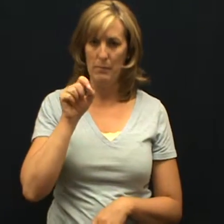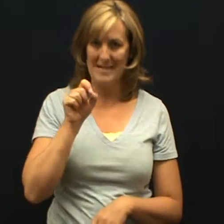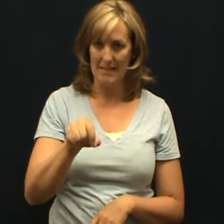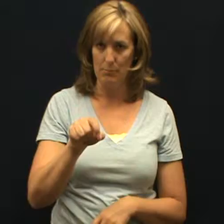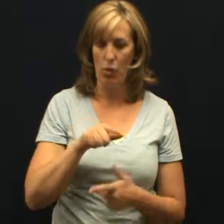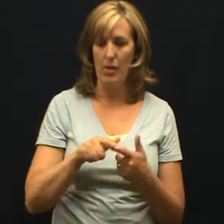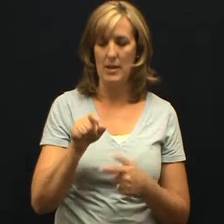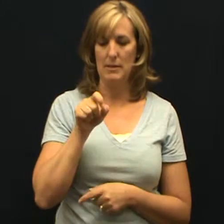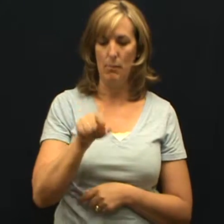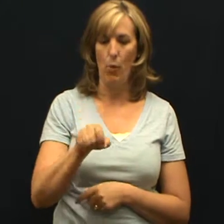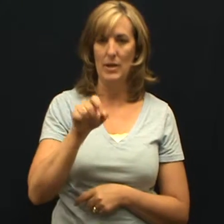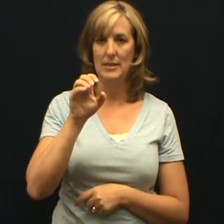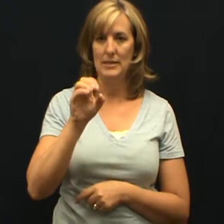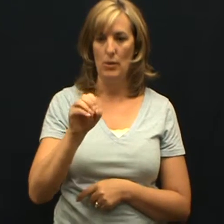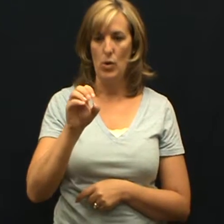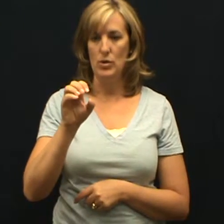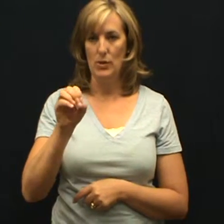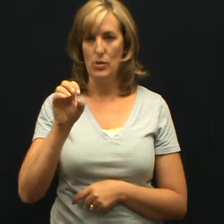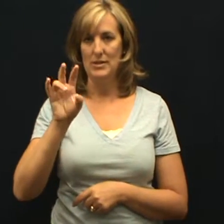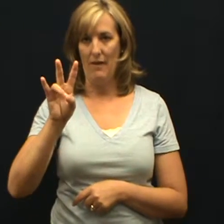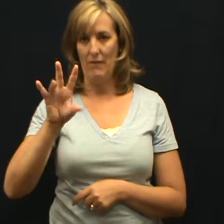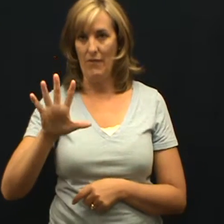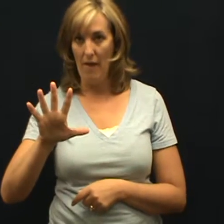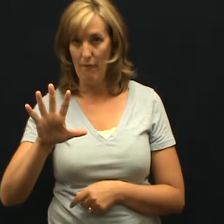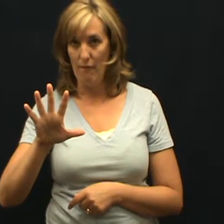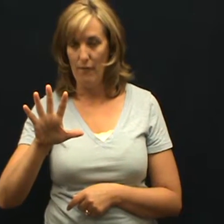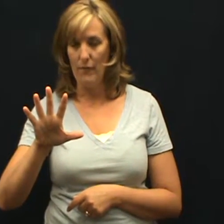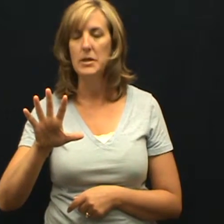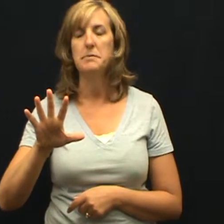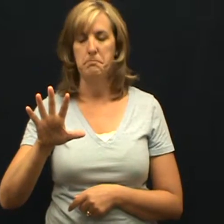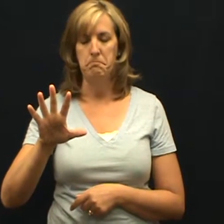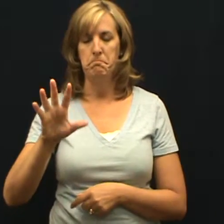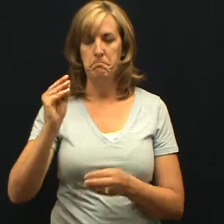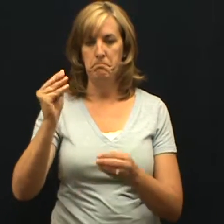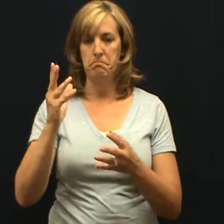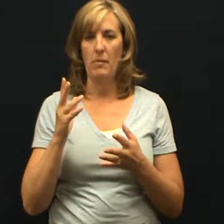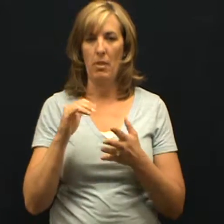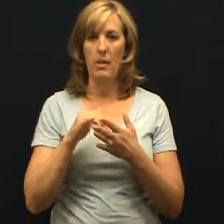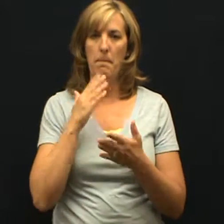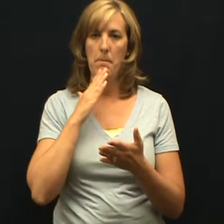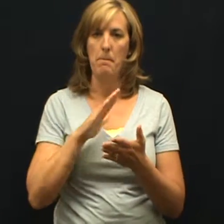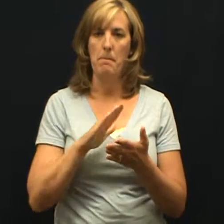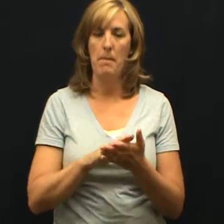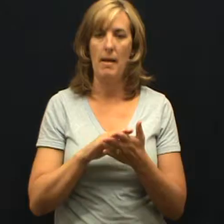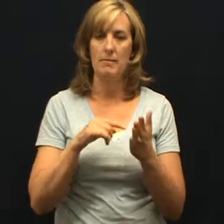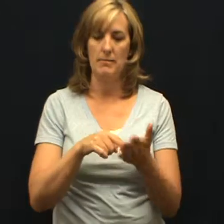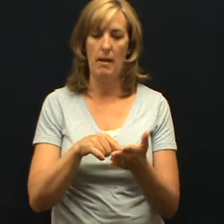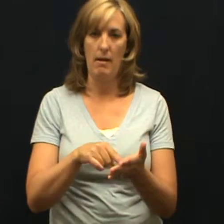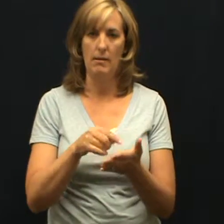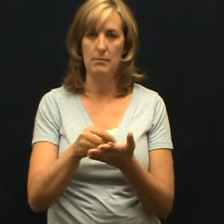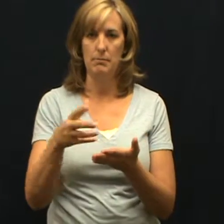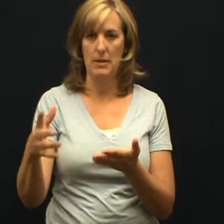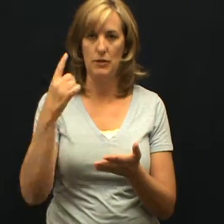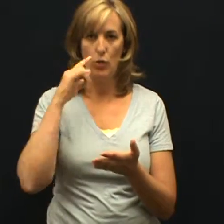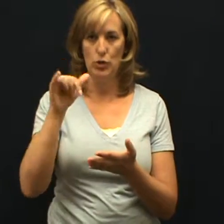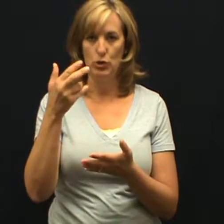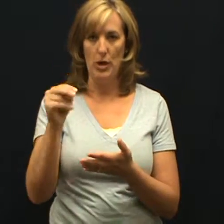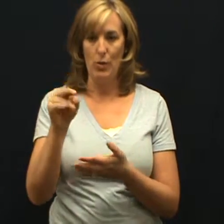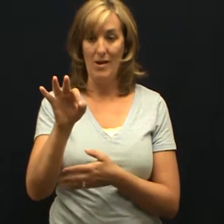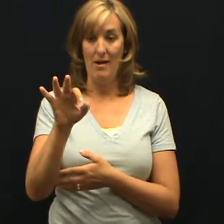0.0075. And that gives us that bad debt expense for January of $900. So we would have to record